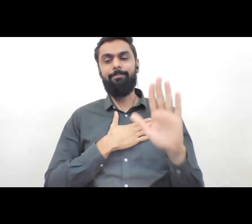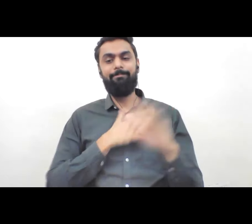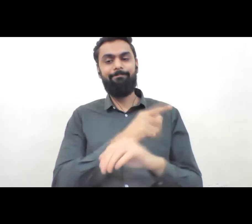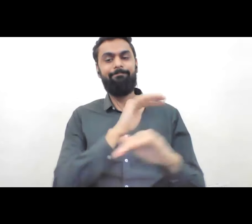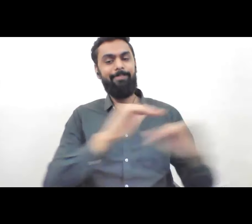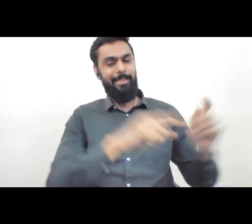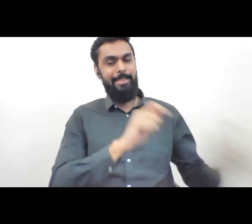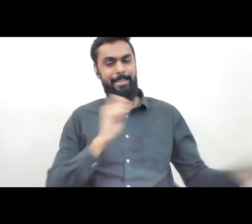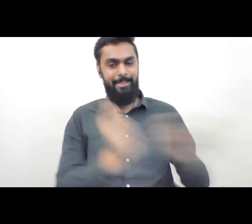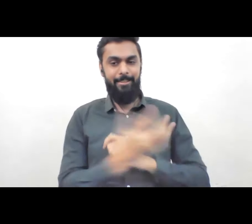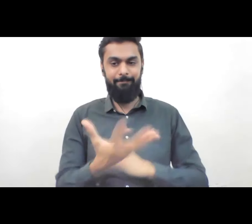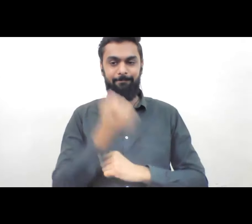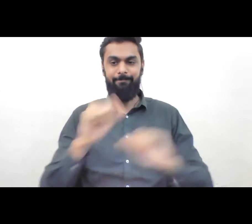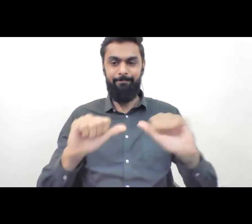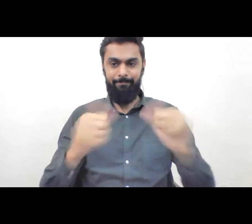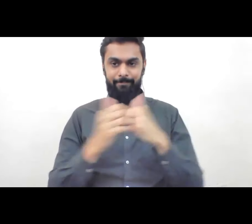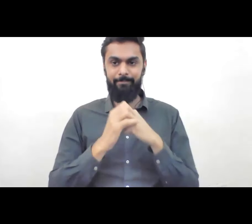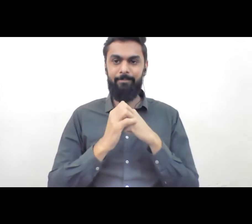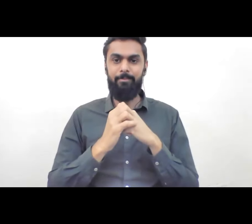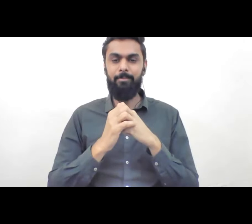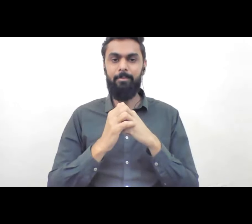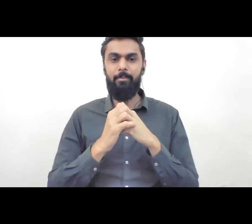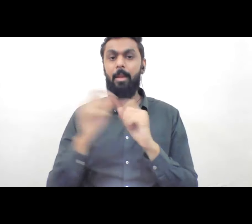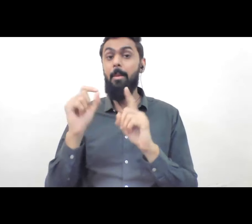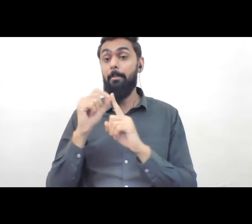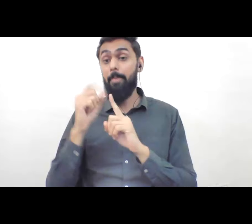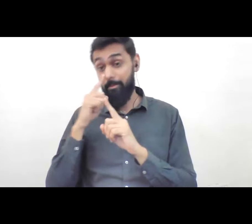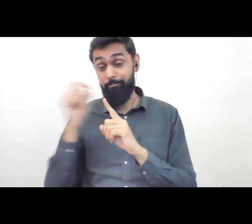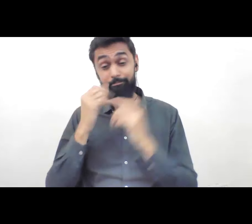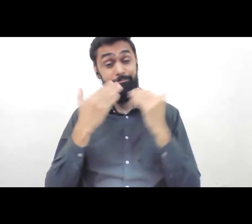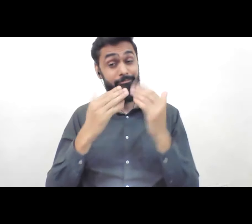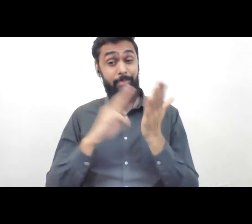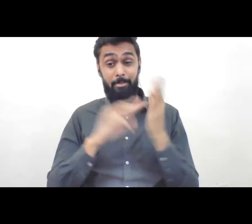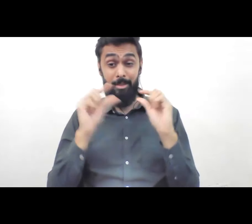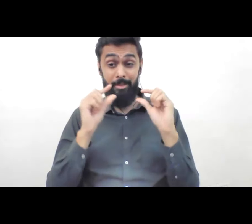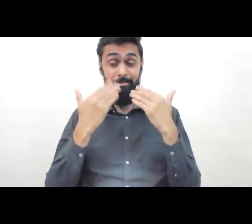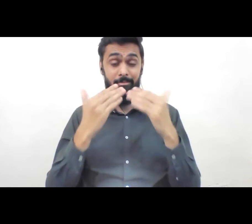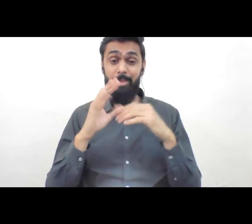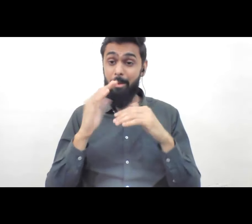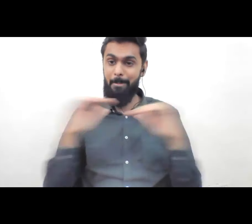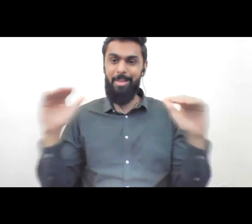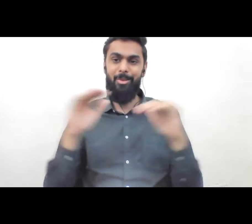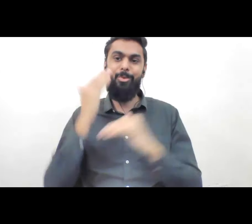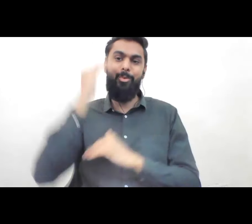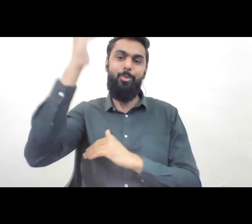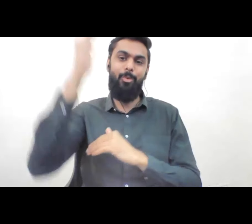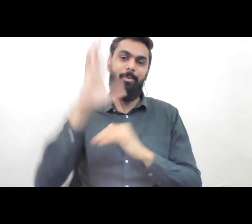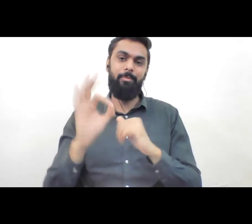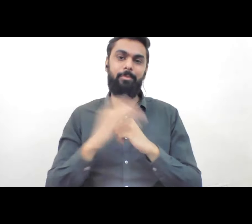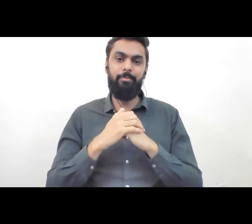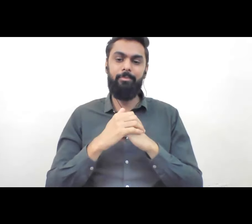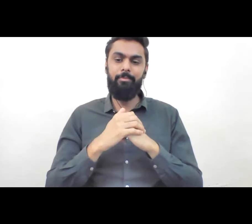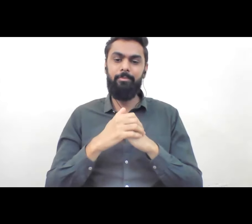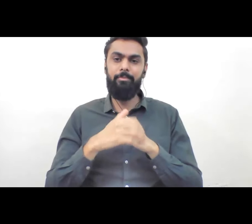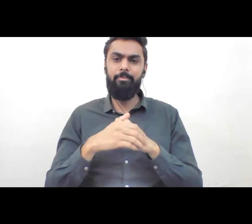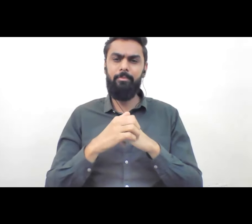change. Absolutely, Michelle. I think future citizens are the hope, right? Money Mekalai has a